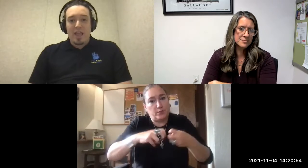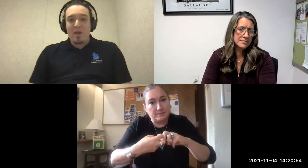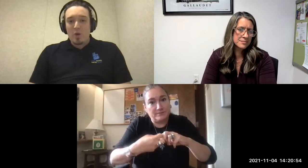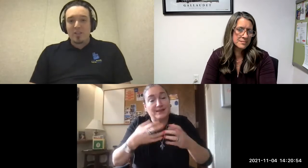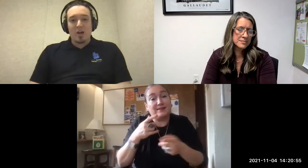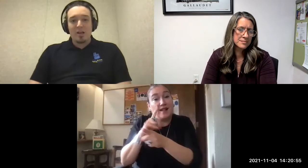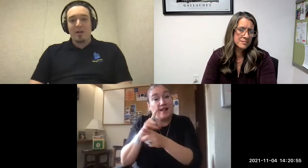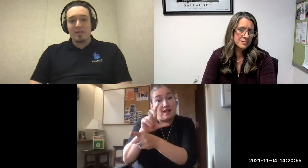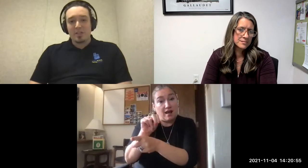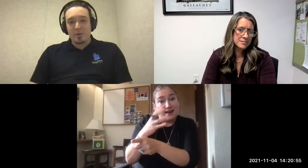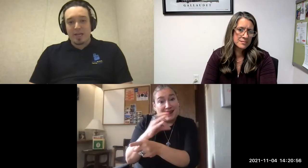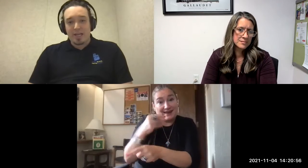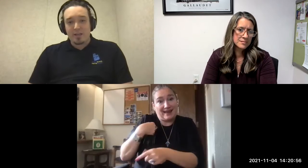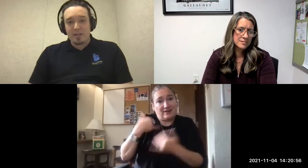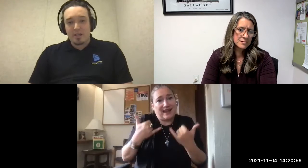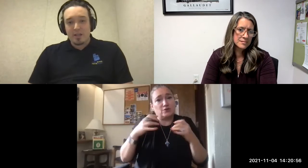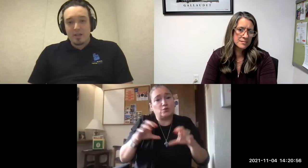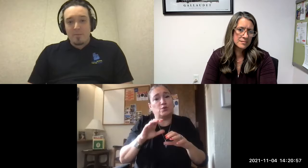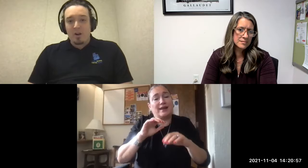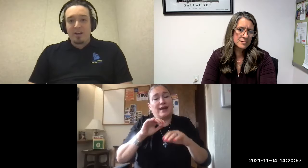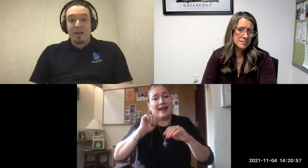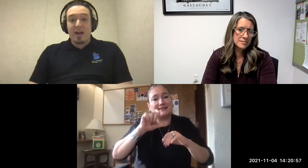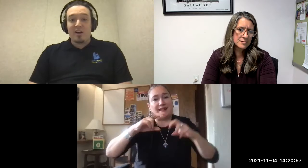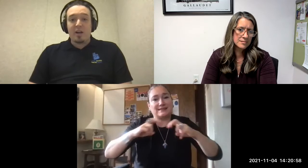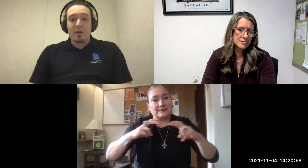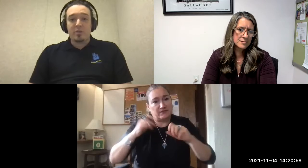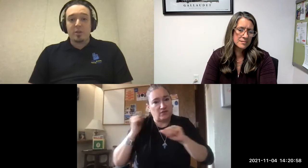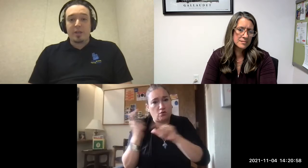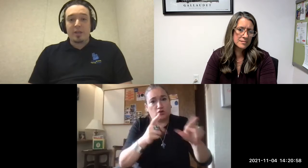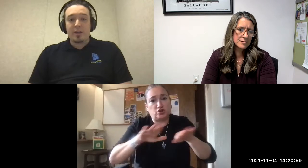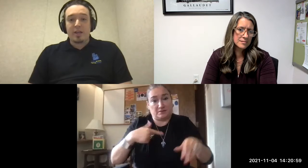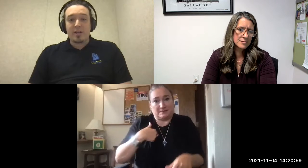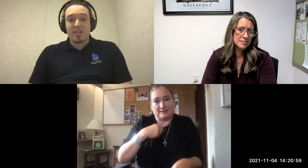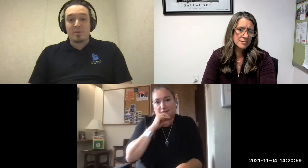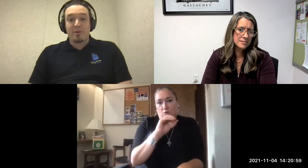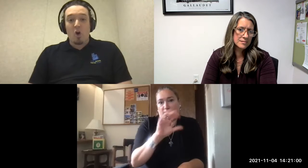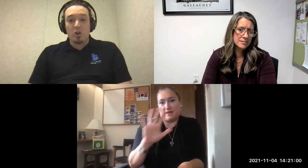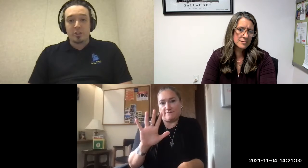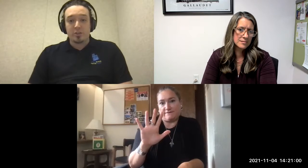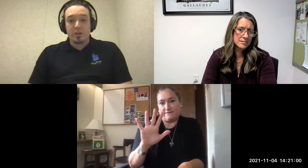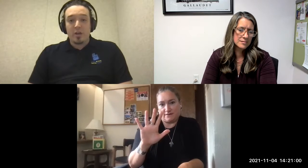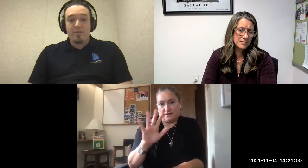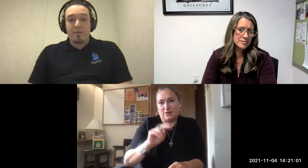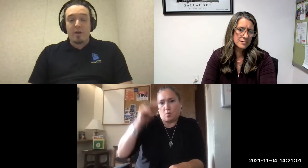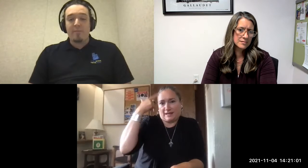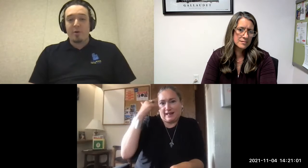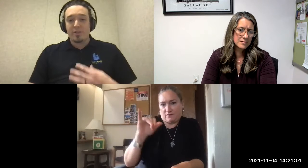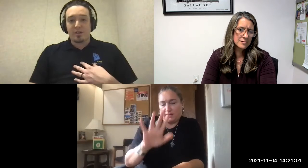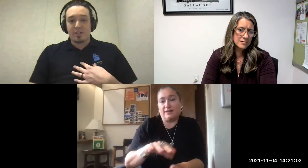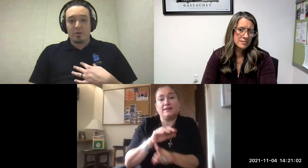And then we can talk about this issue at hand. Marlon and I are now doing a data assessment for all children. I'm focused on 0